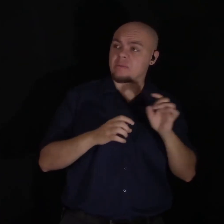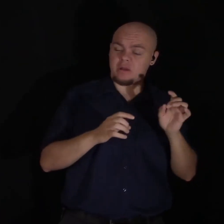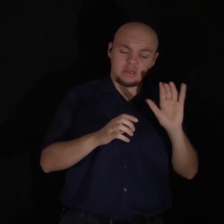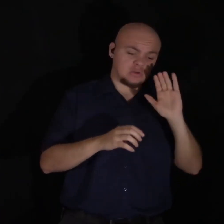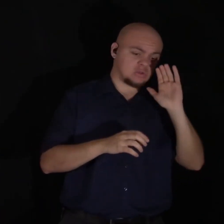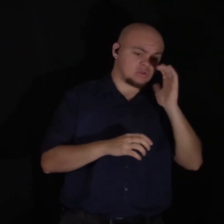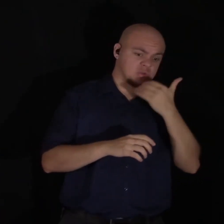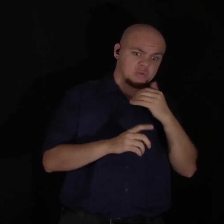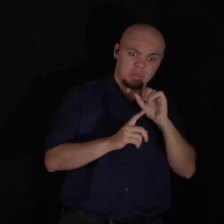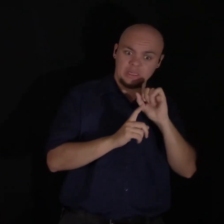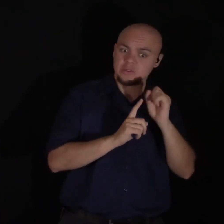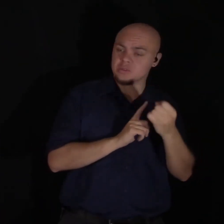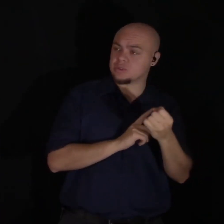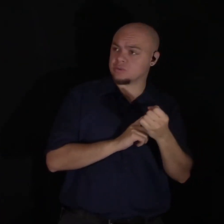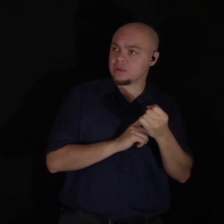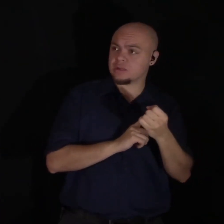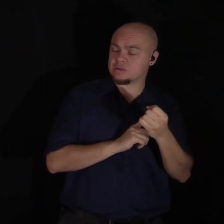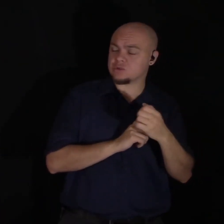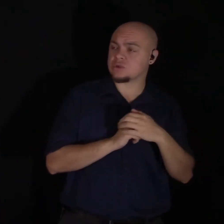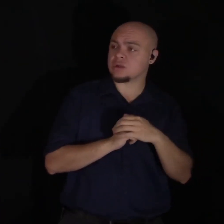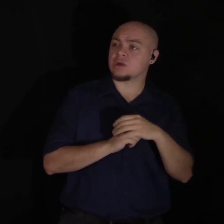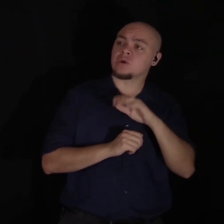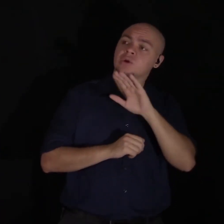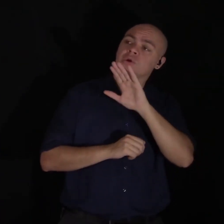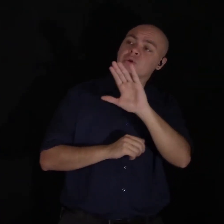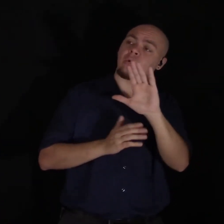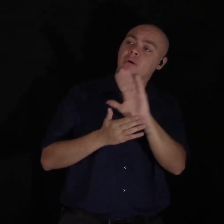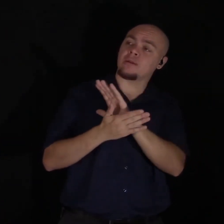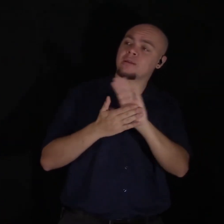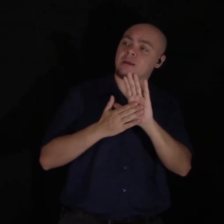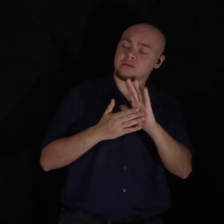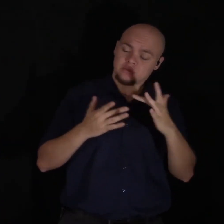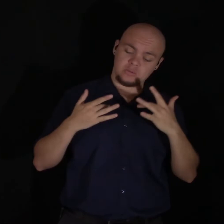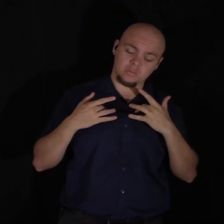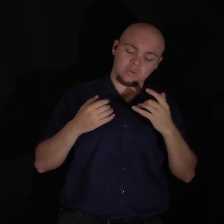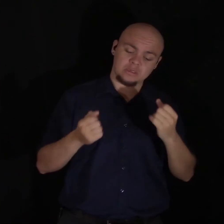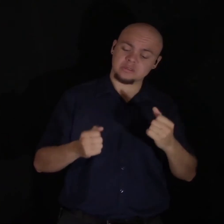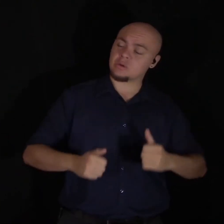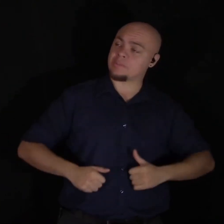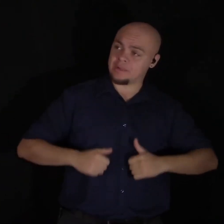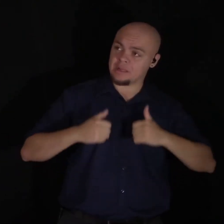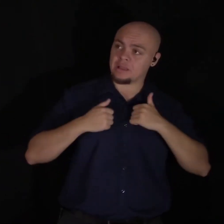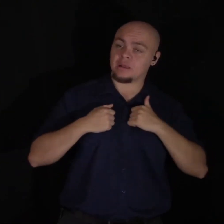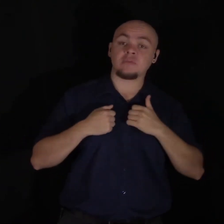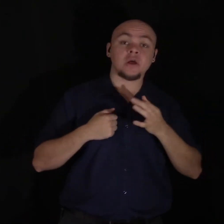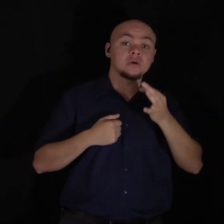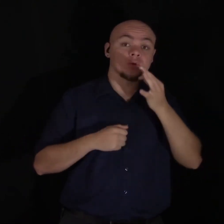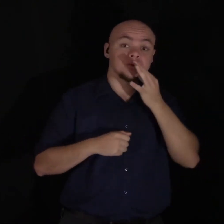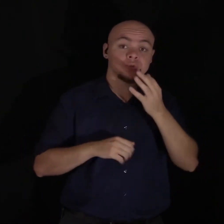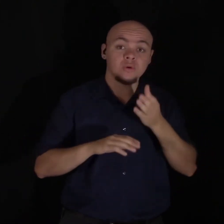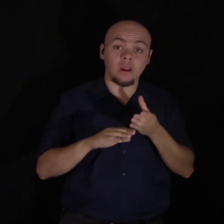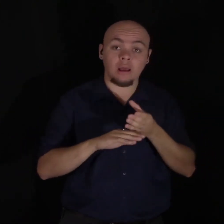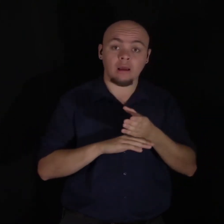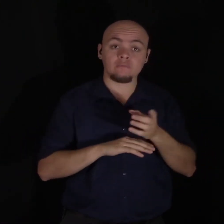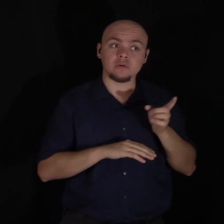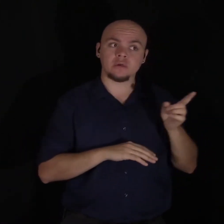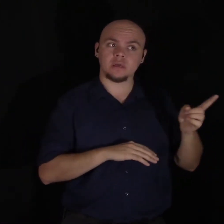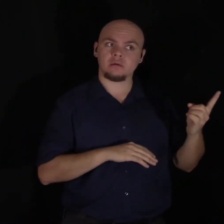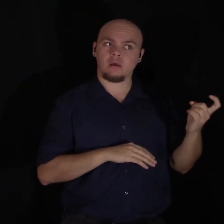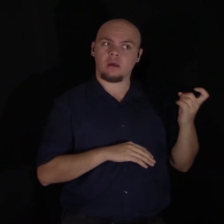situation. You have benevolently restored me to life." Soon after this, he inquired if I thought that